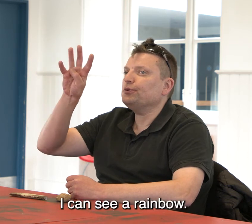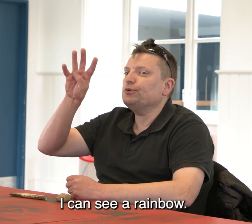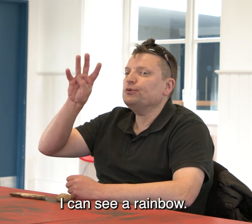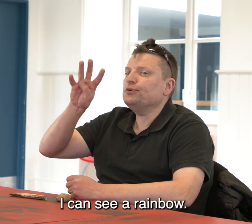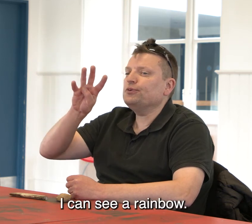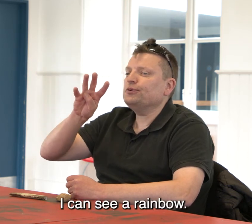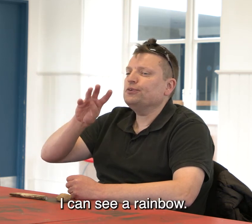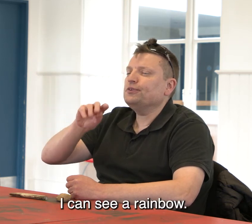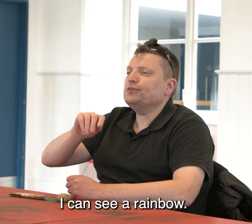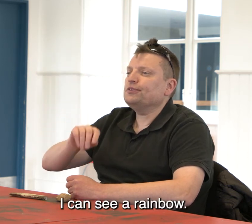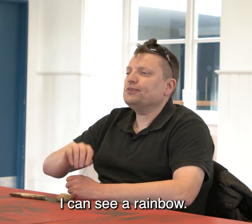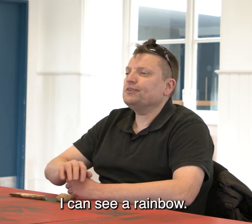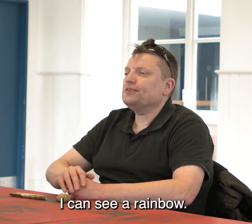I can see a rainbow.